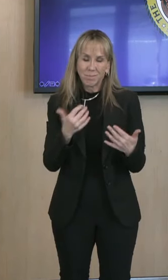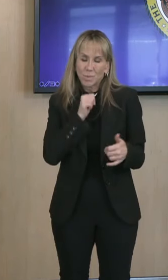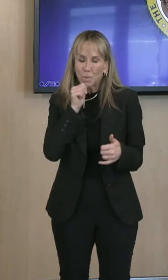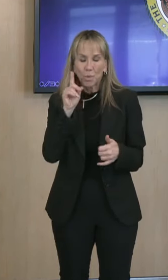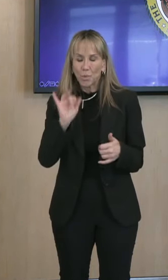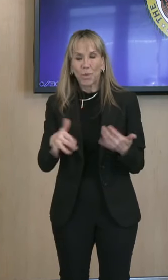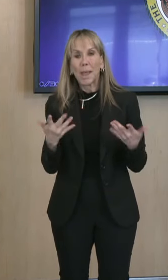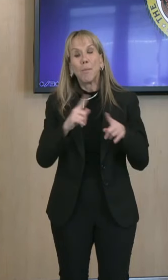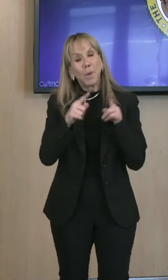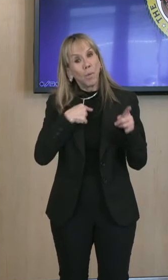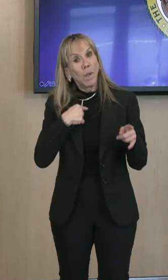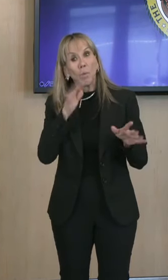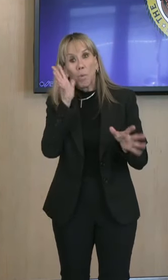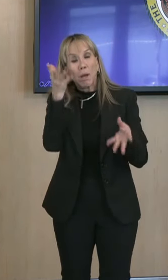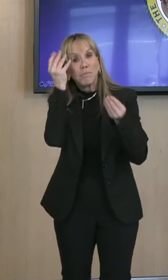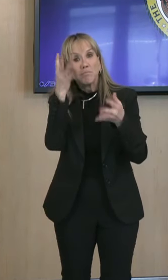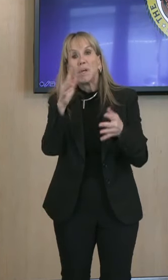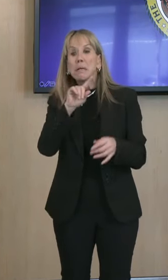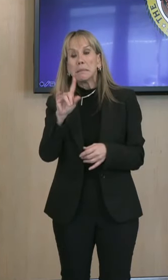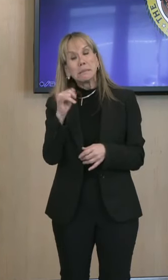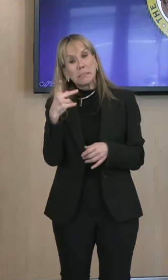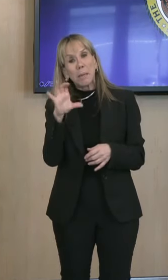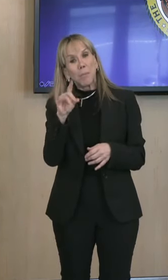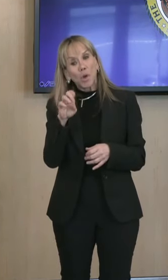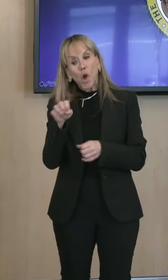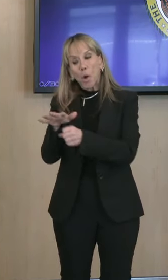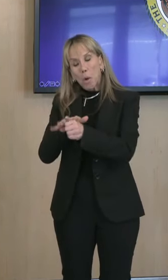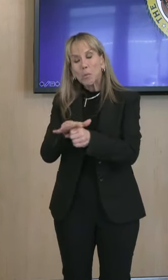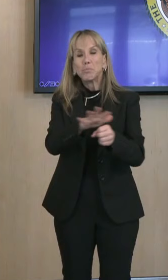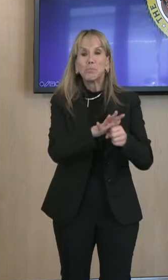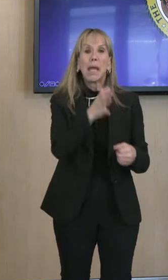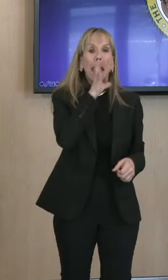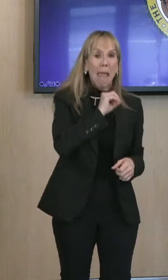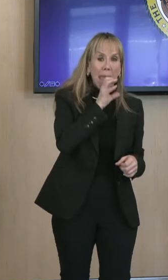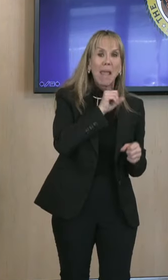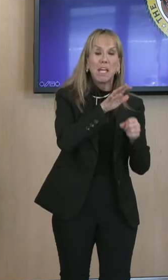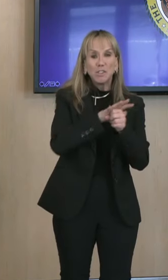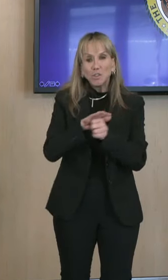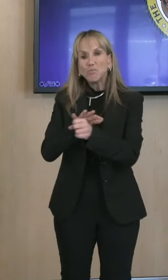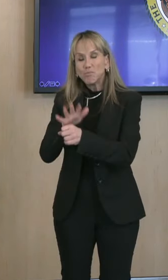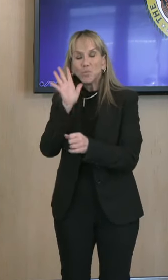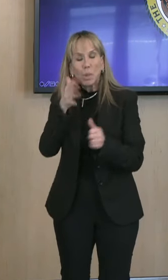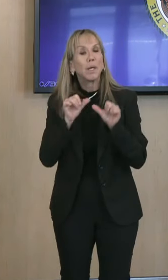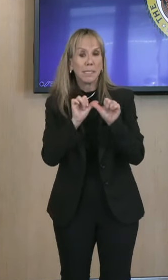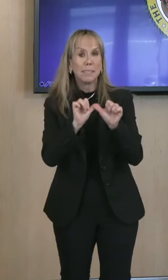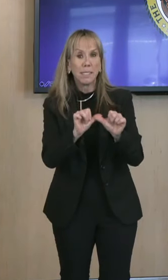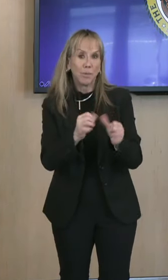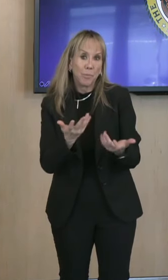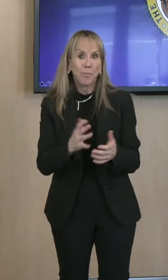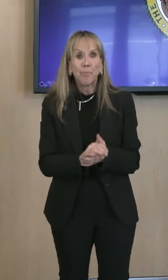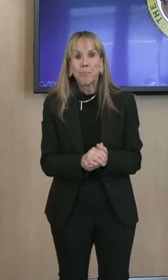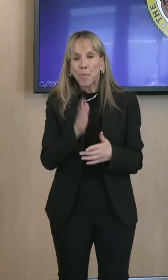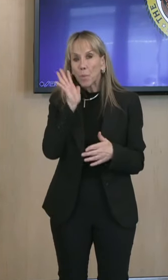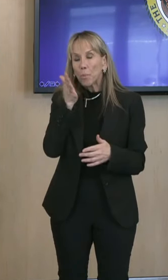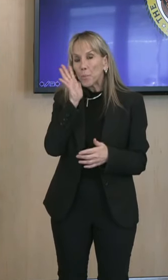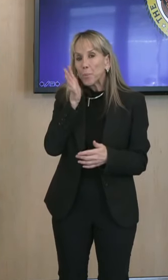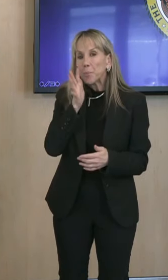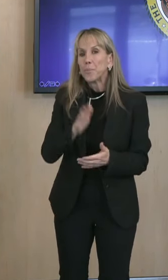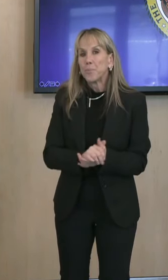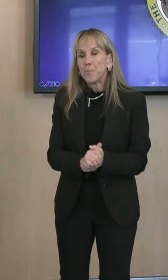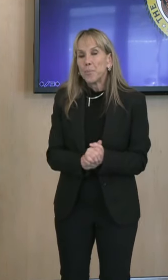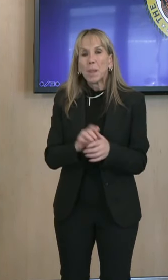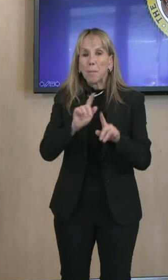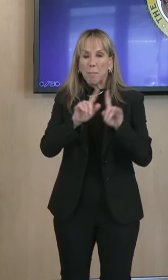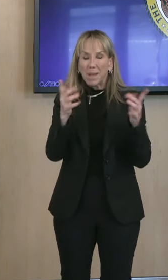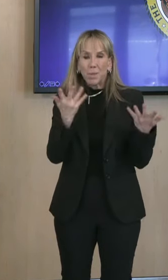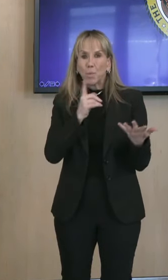We will continue to provide zip code breakdown, age breakdown, the other types of information that we've shared, and we'll continue to look for more opportunities,